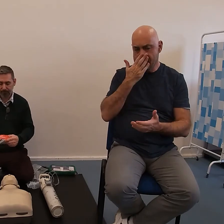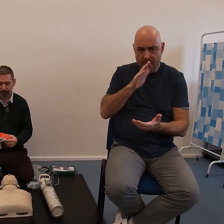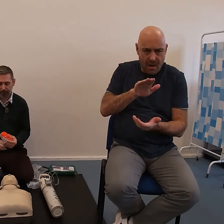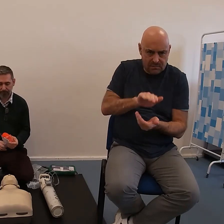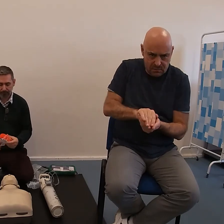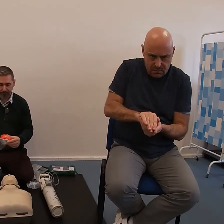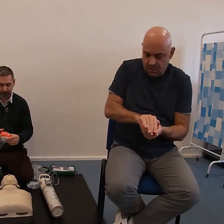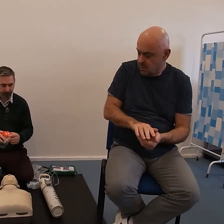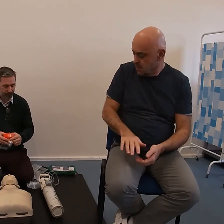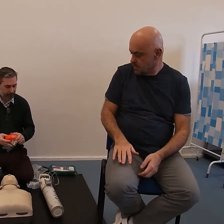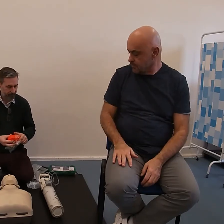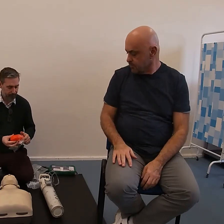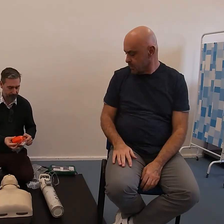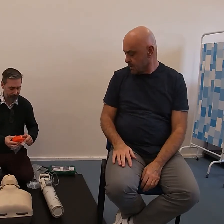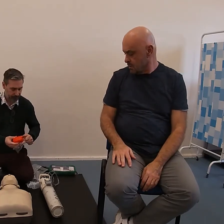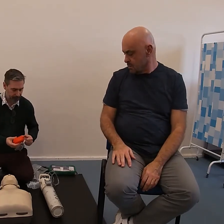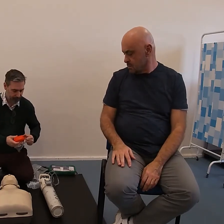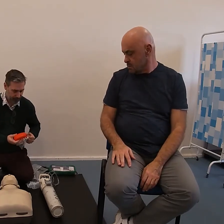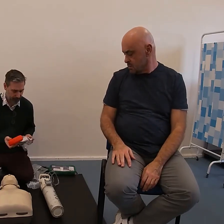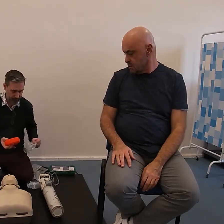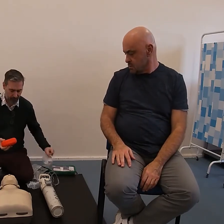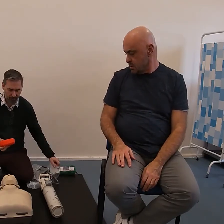mask.